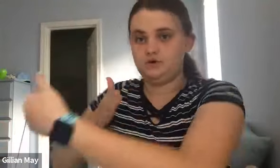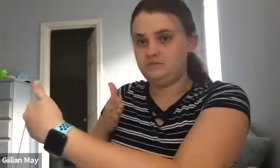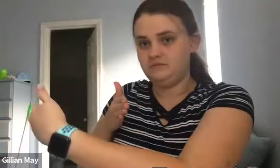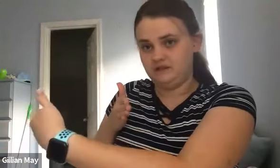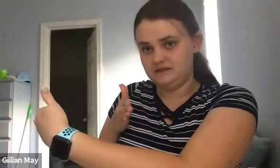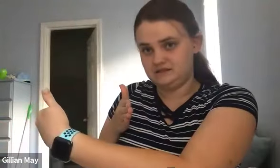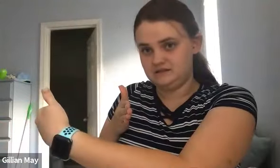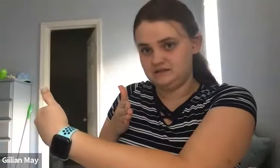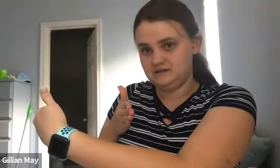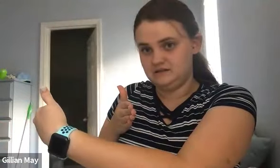room, like this.